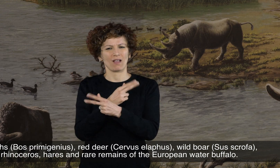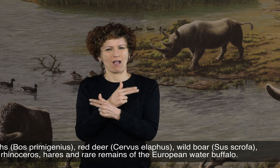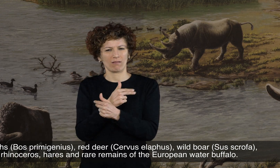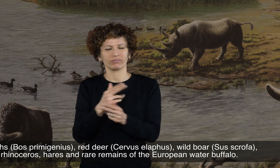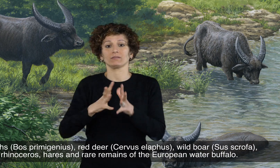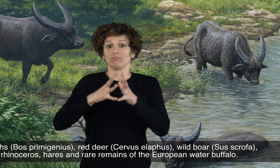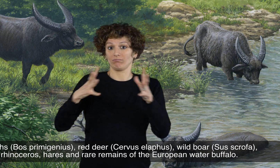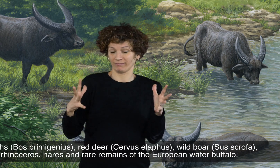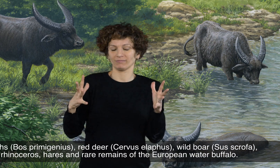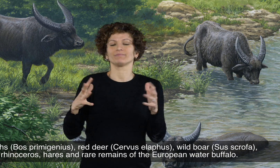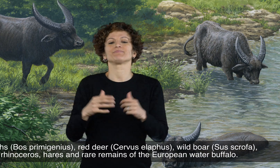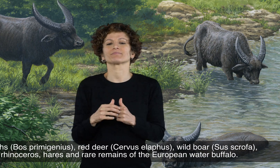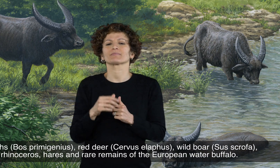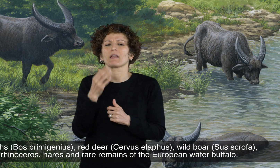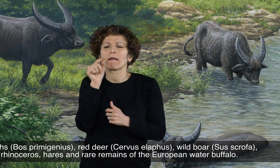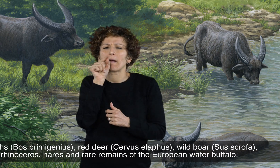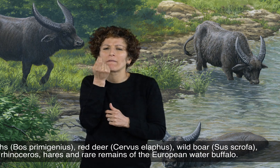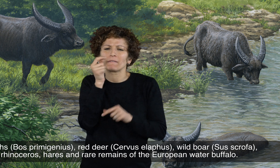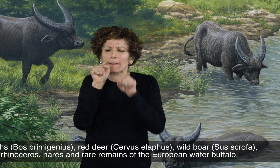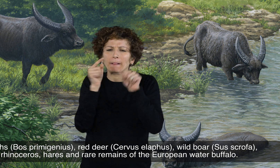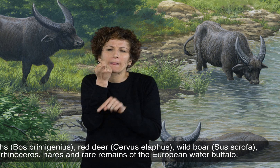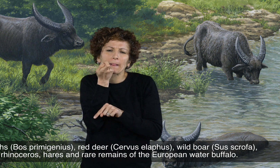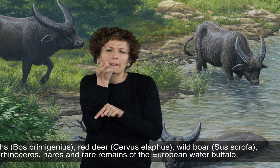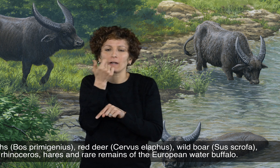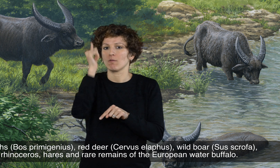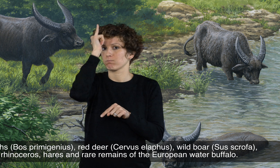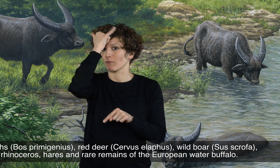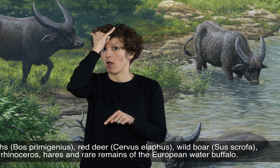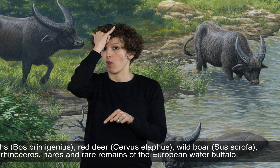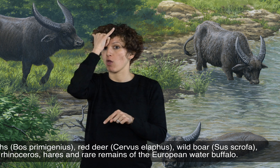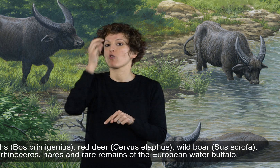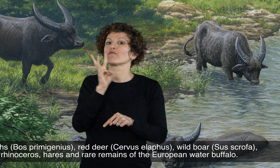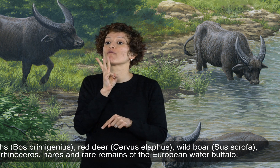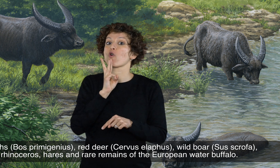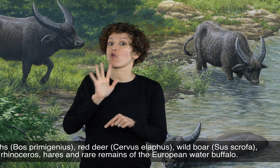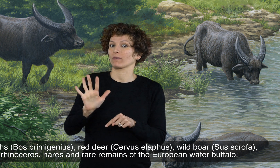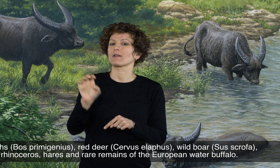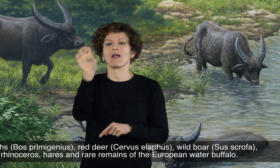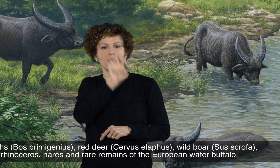rhinoceros, hares, and rare remains of the European water buffalo.